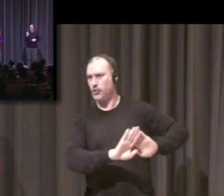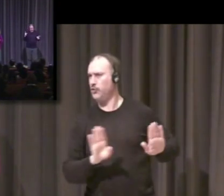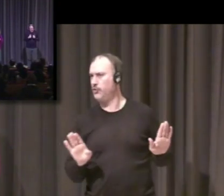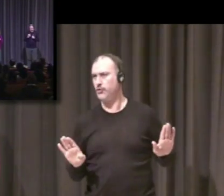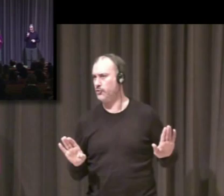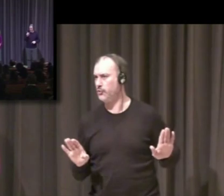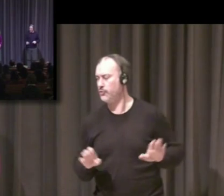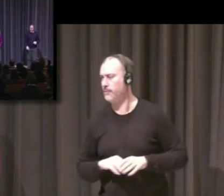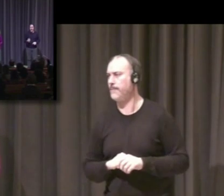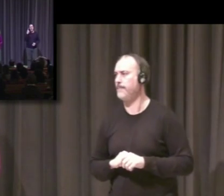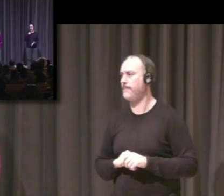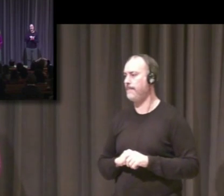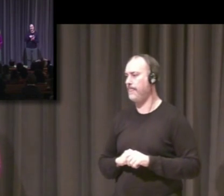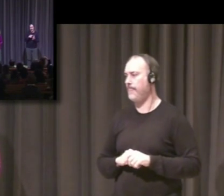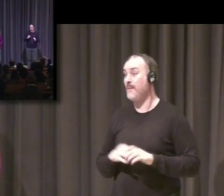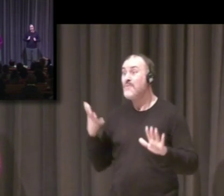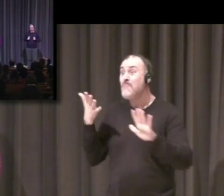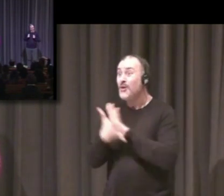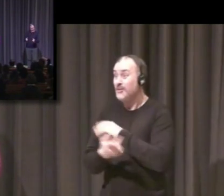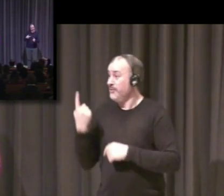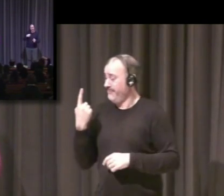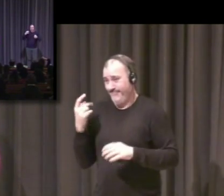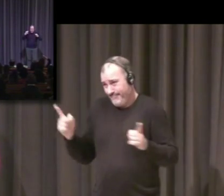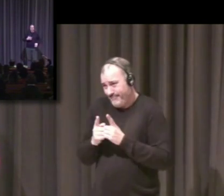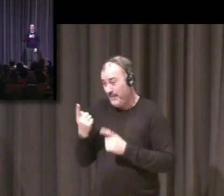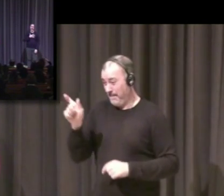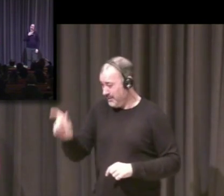to enjoy yourself.